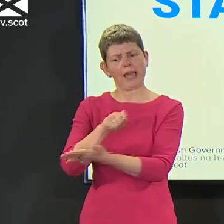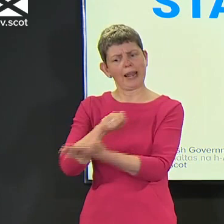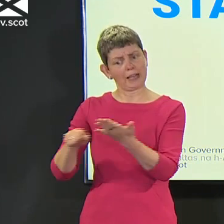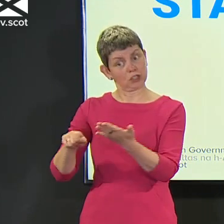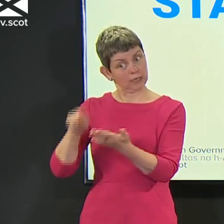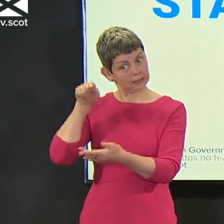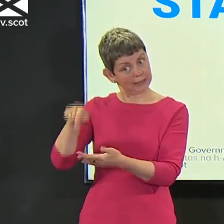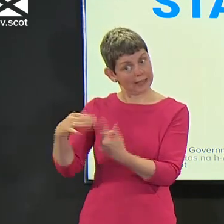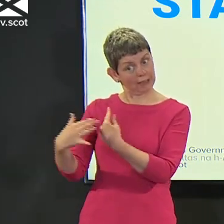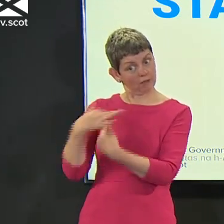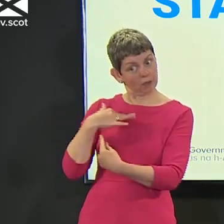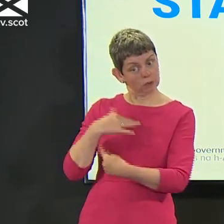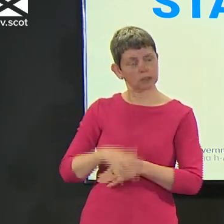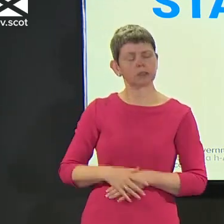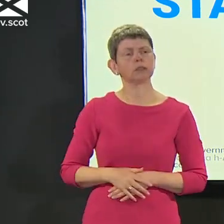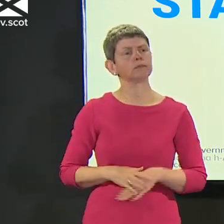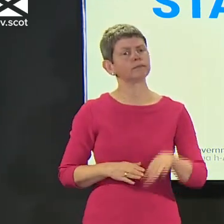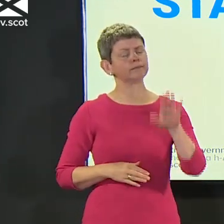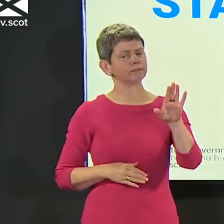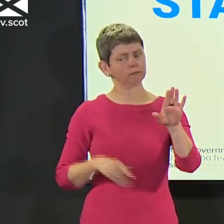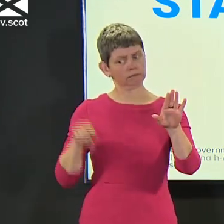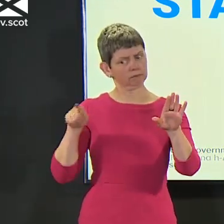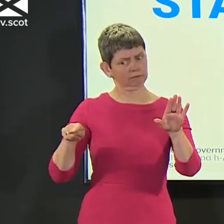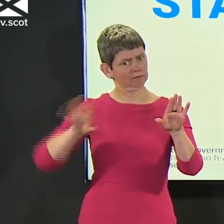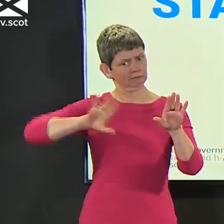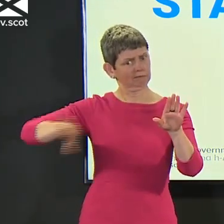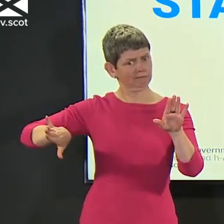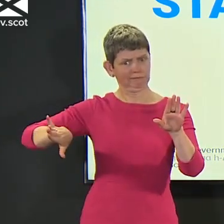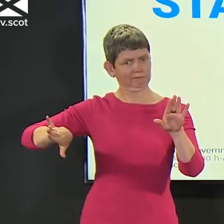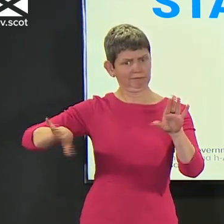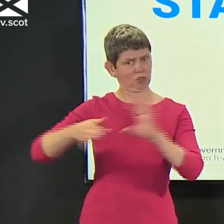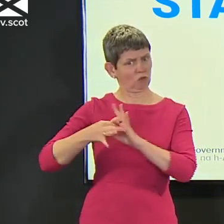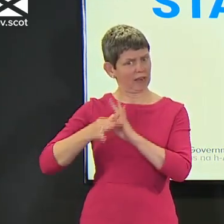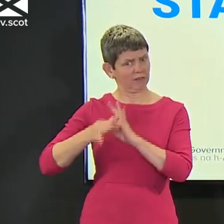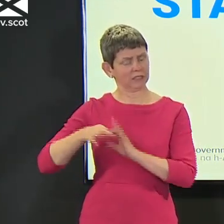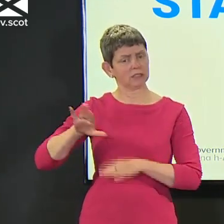consideration at all, and I should have said I will not answer questions about the election here because we are in an election period.